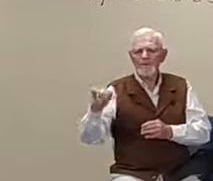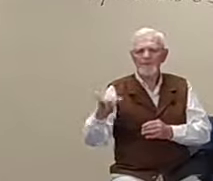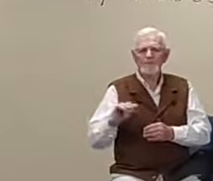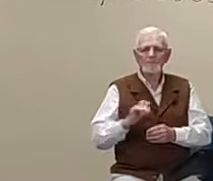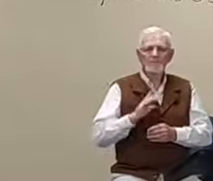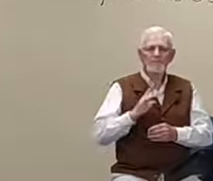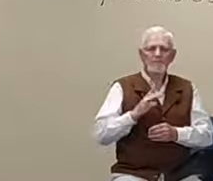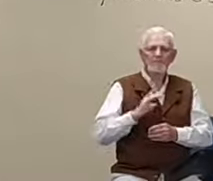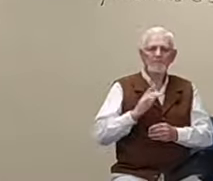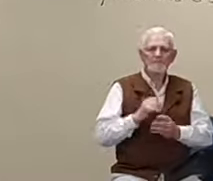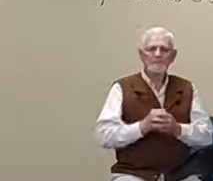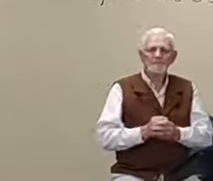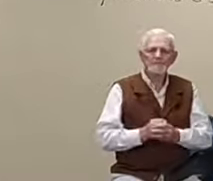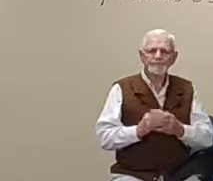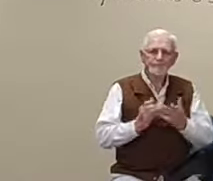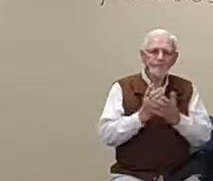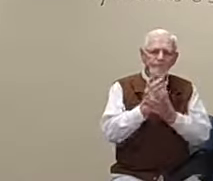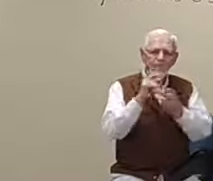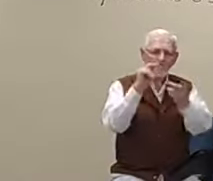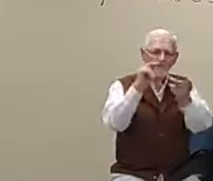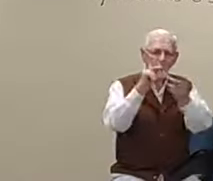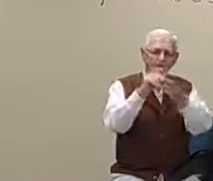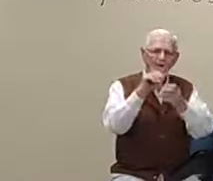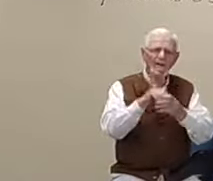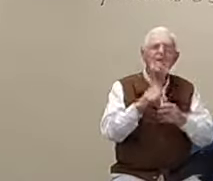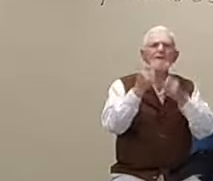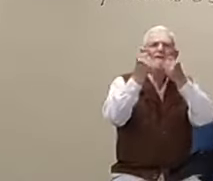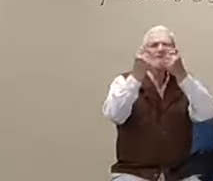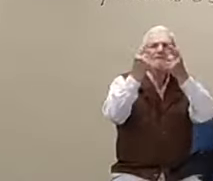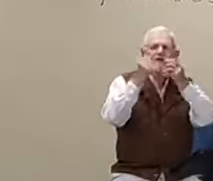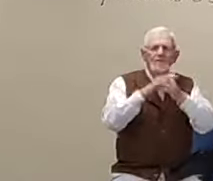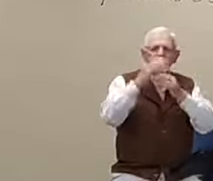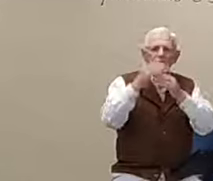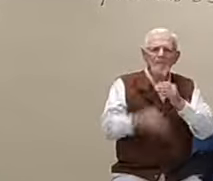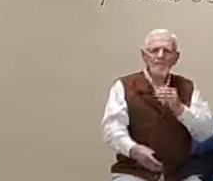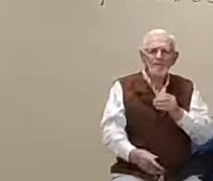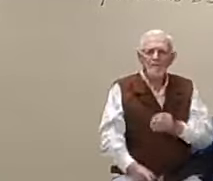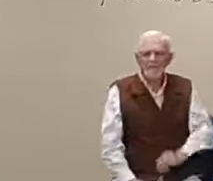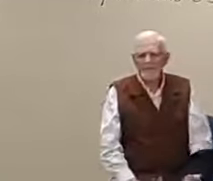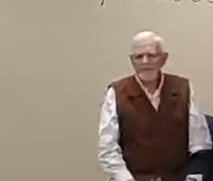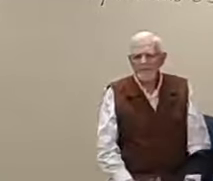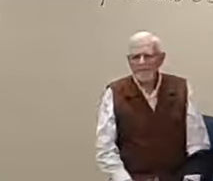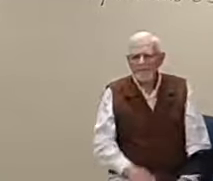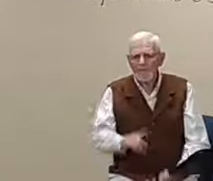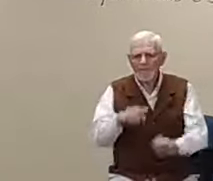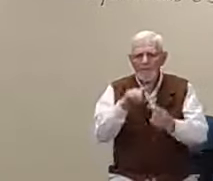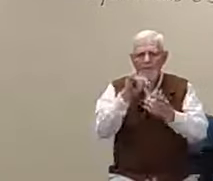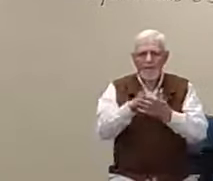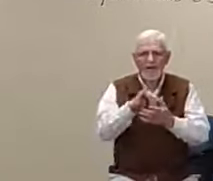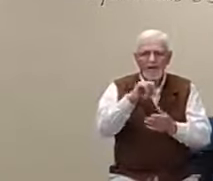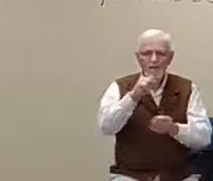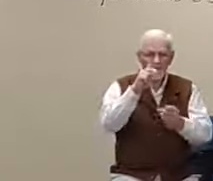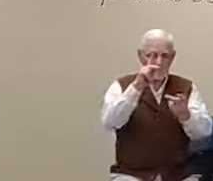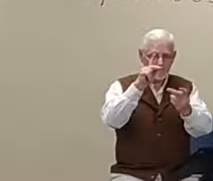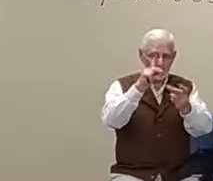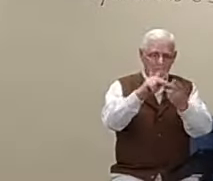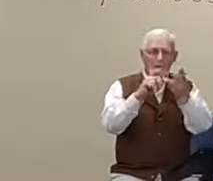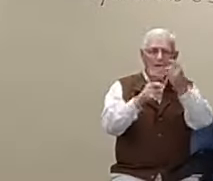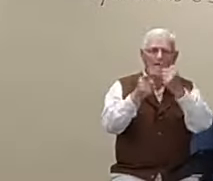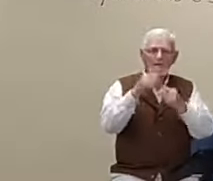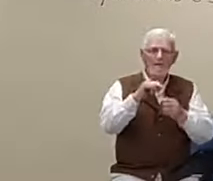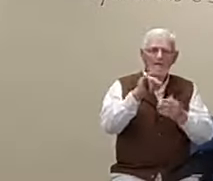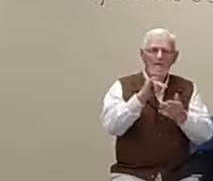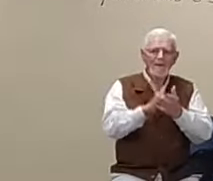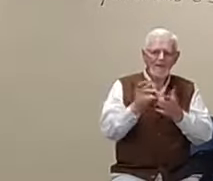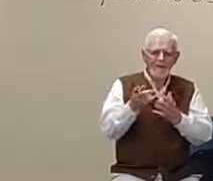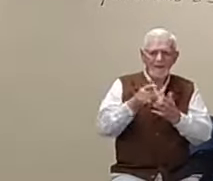Okay? Perfection is in the sense of completion. When that which is perfect is come, then that which is